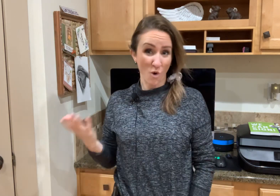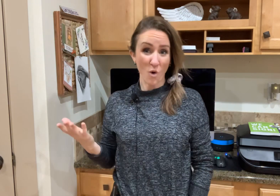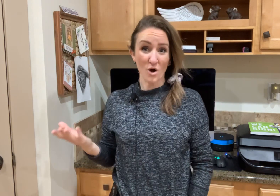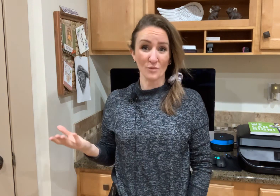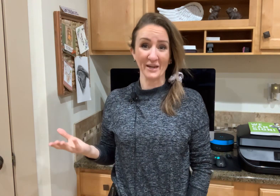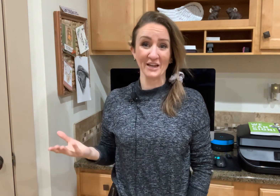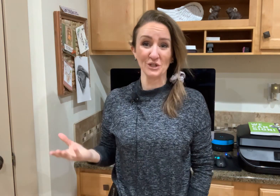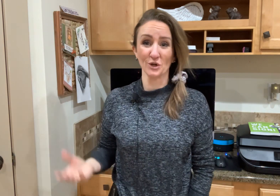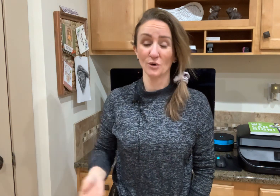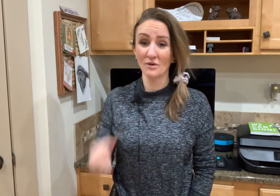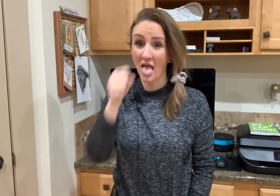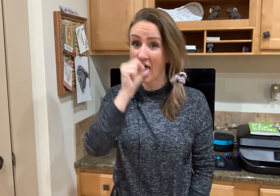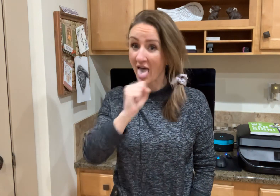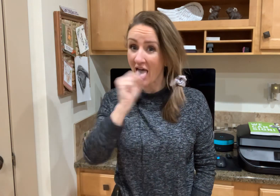or we could do,